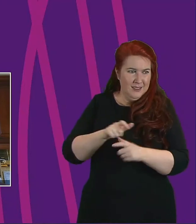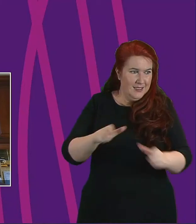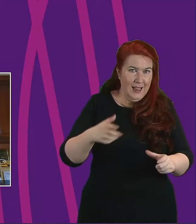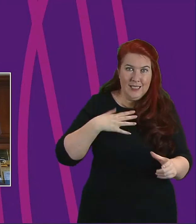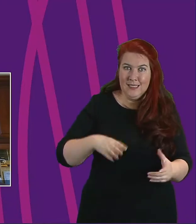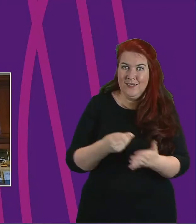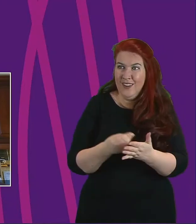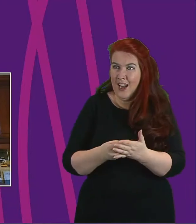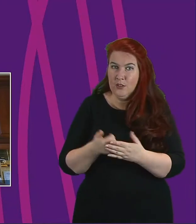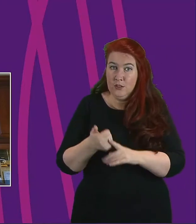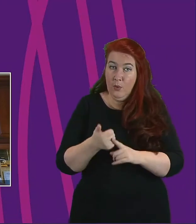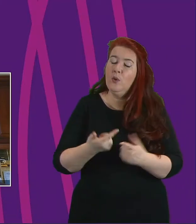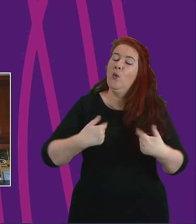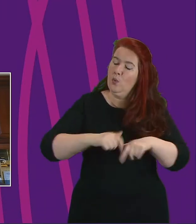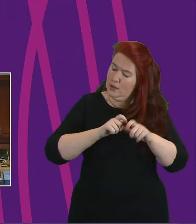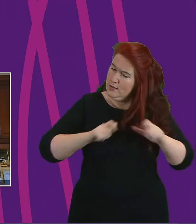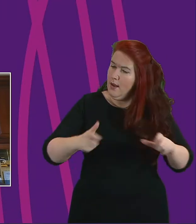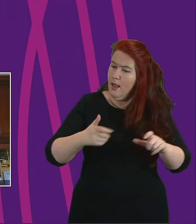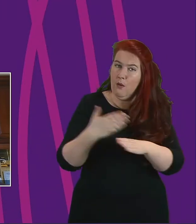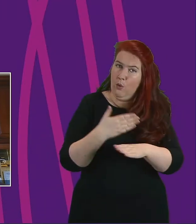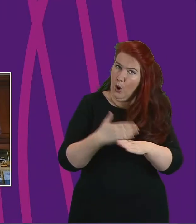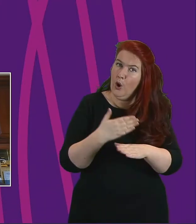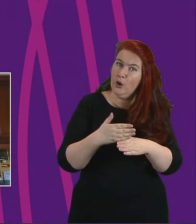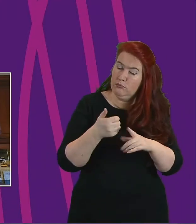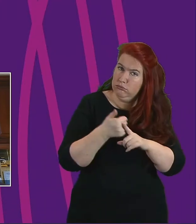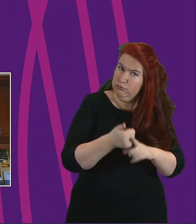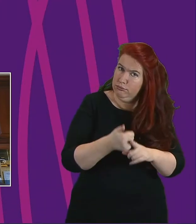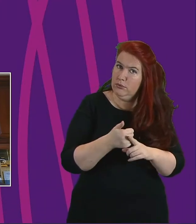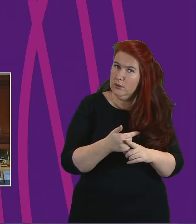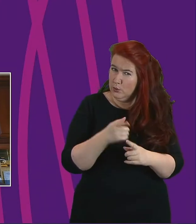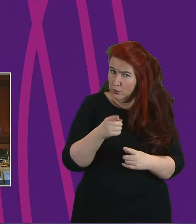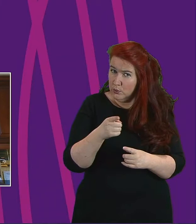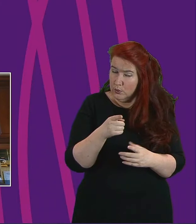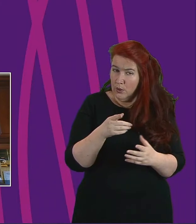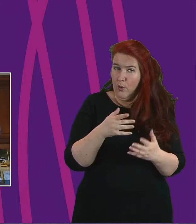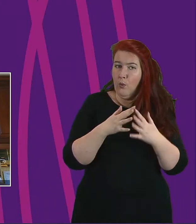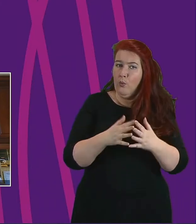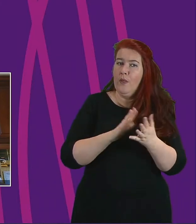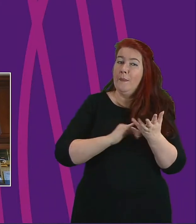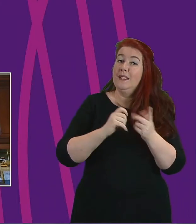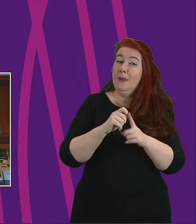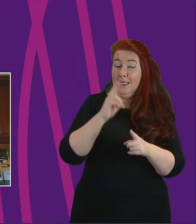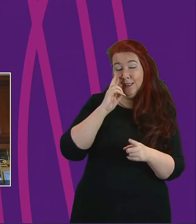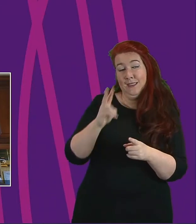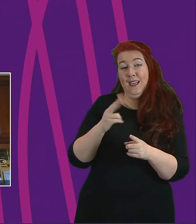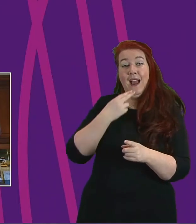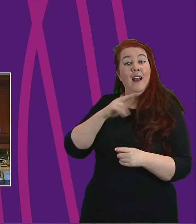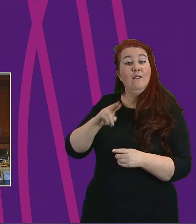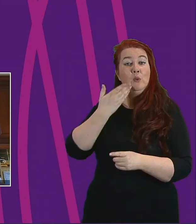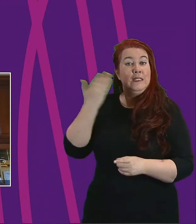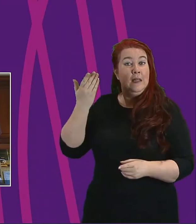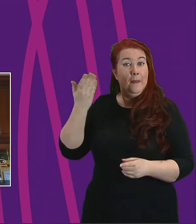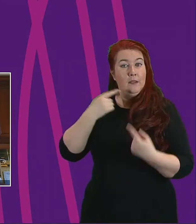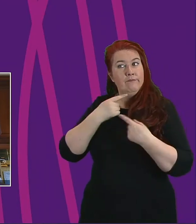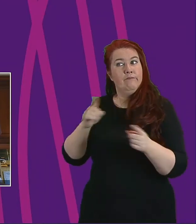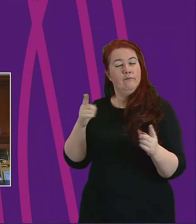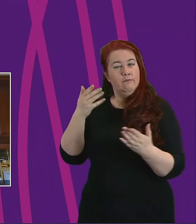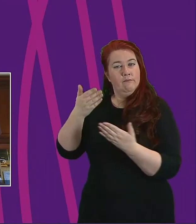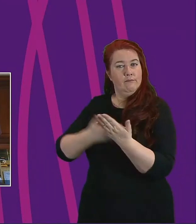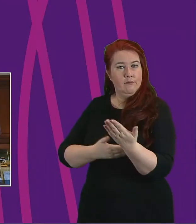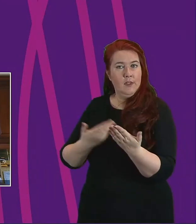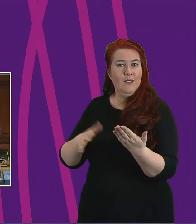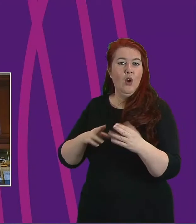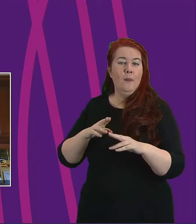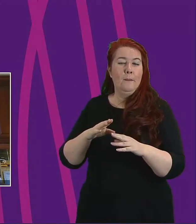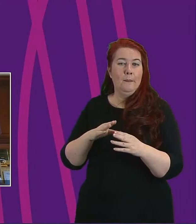support. That work is ongoing. I suggest that the member listens carefully to the statement this afternoon, where I hope